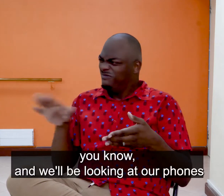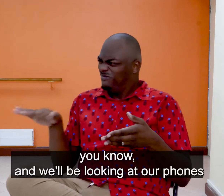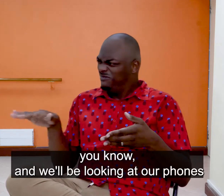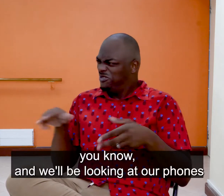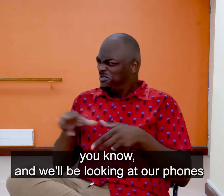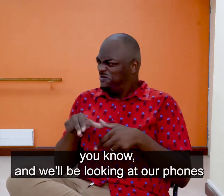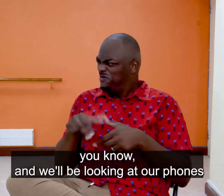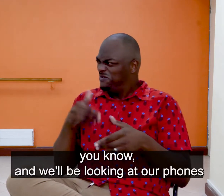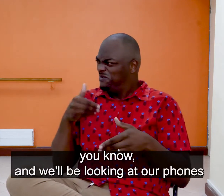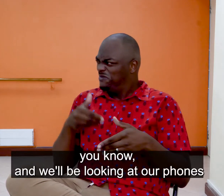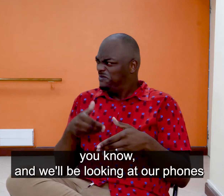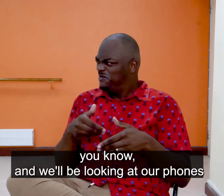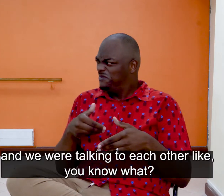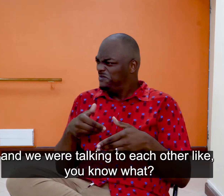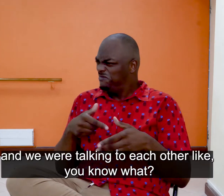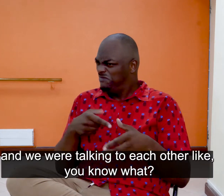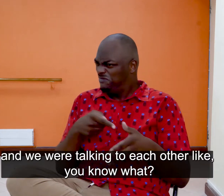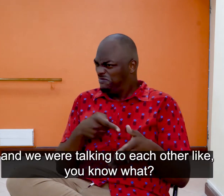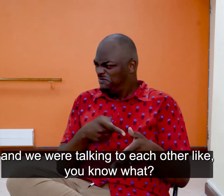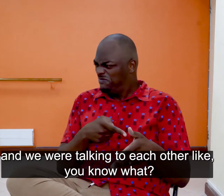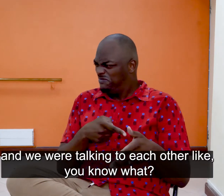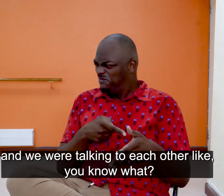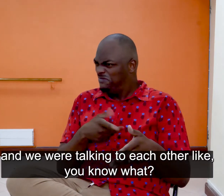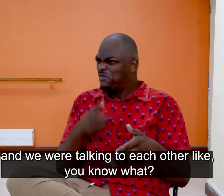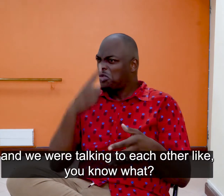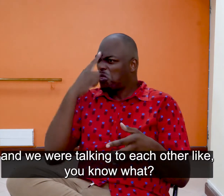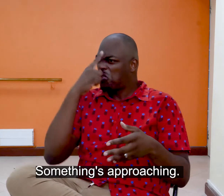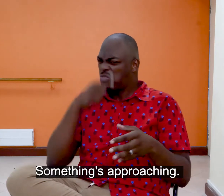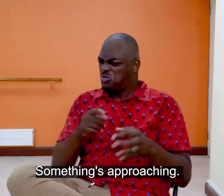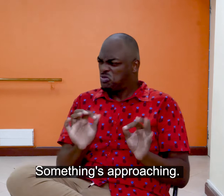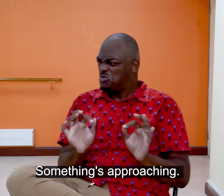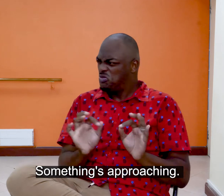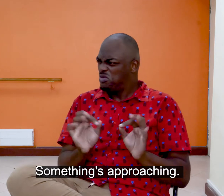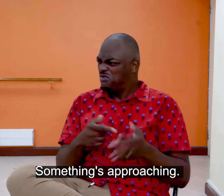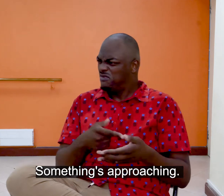and we'll be looking at our phones and we were talking to each other and like, what, something's approaching.